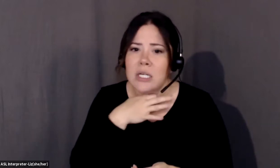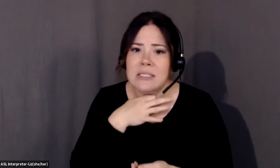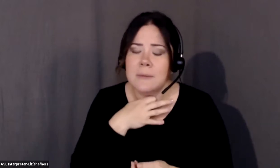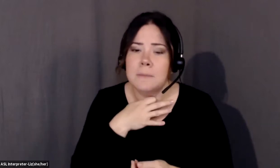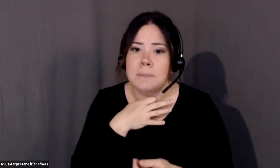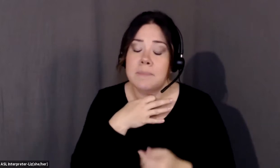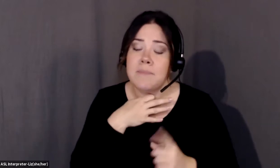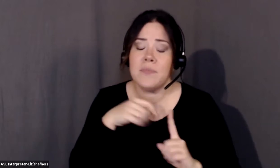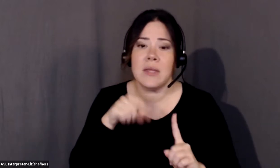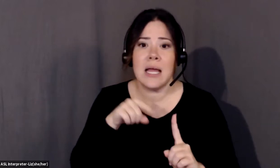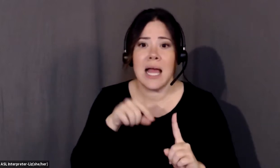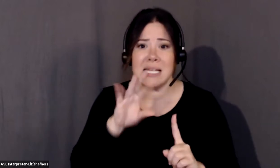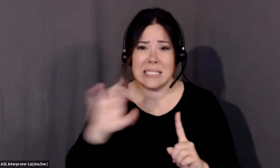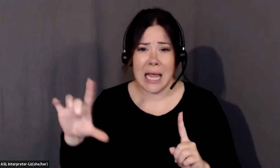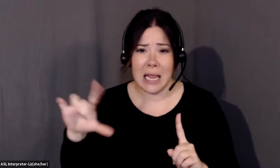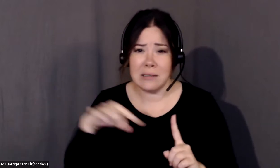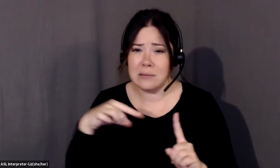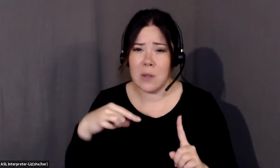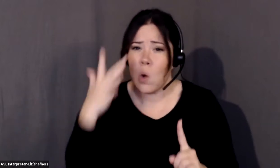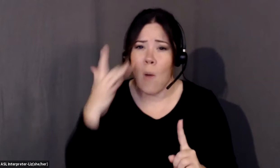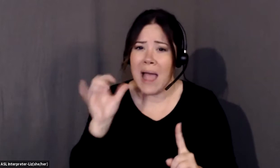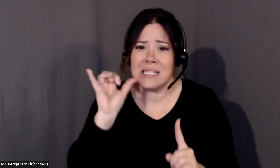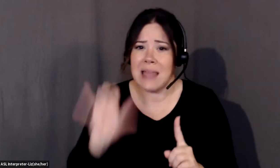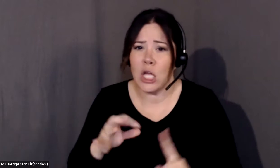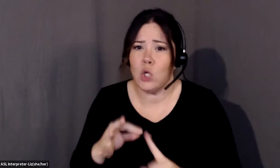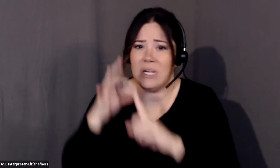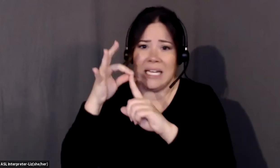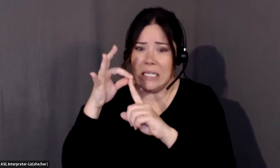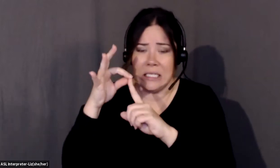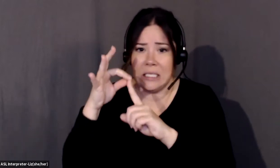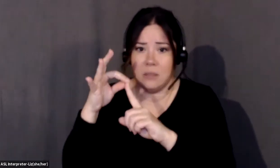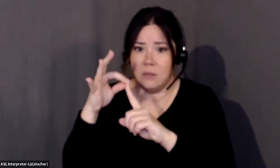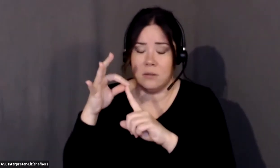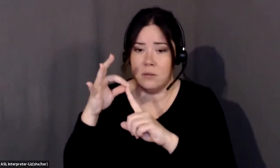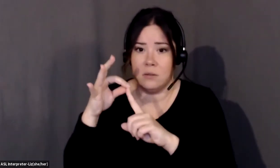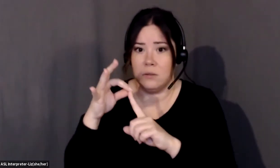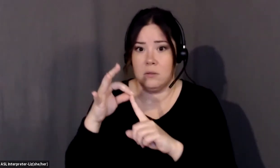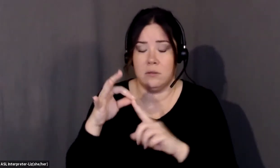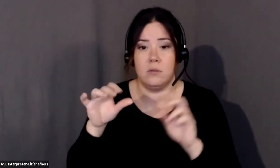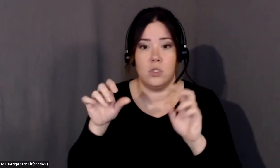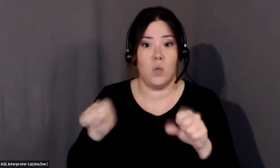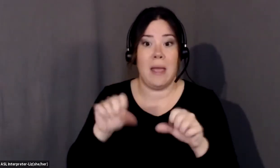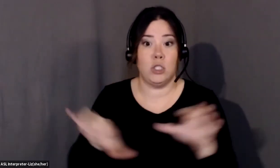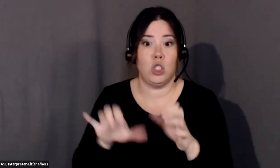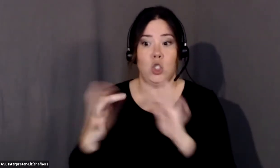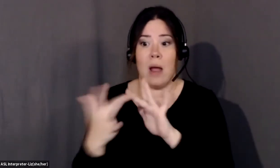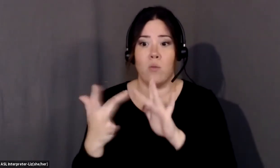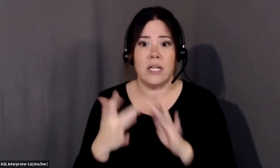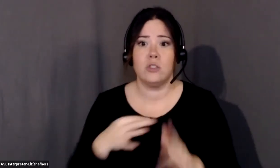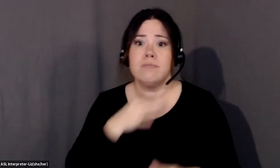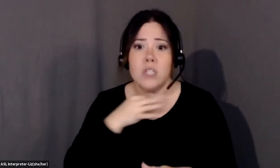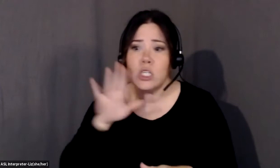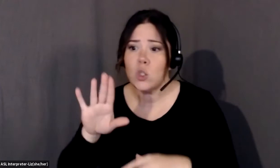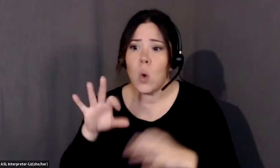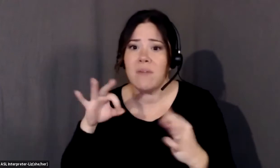for independent living so unique in being able to do outreach? We'd like to hear your input.